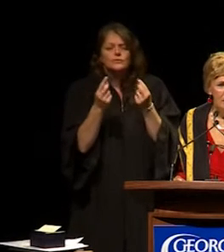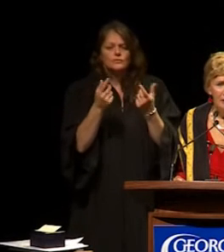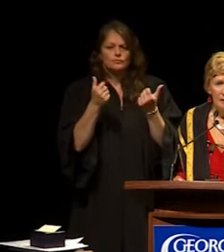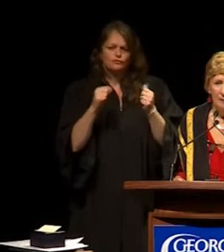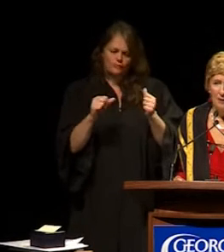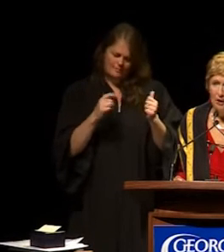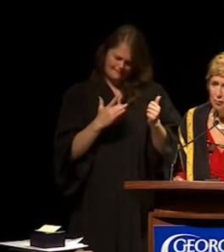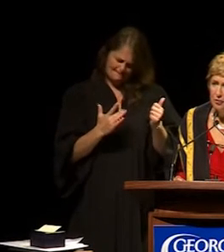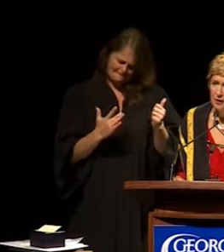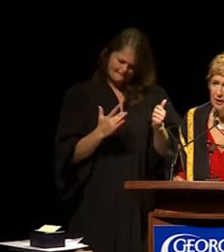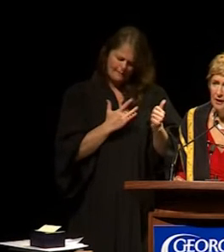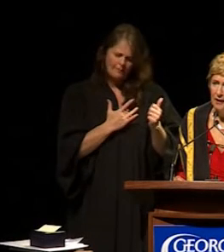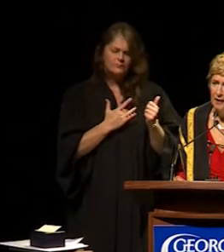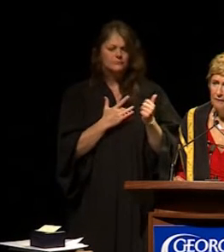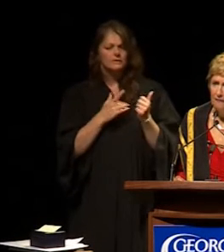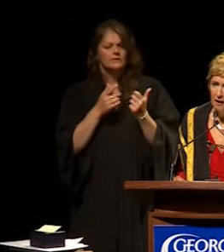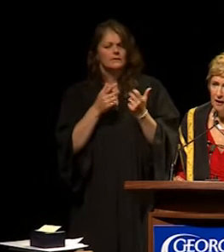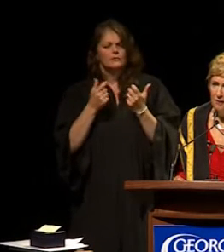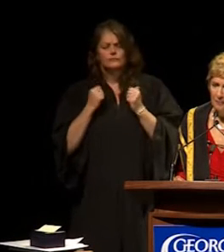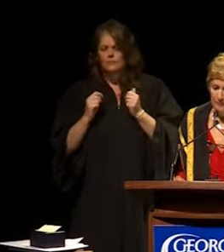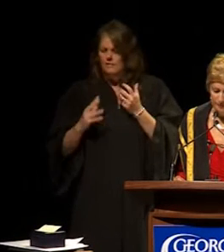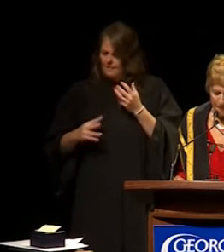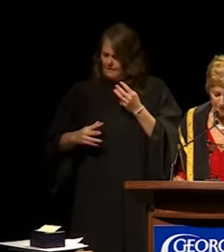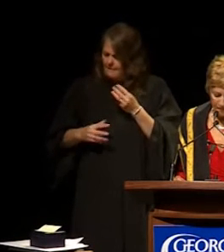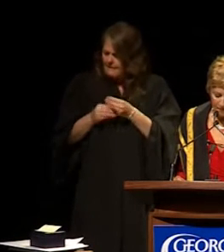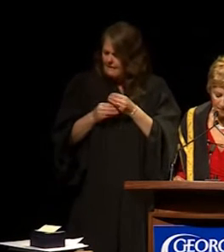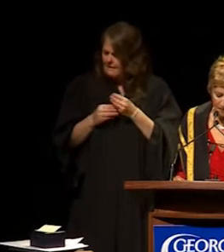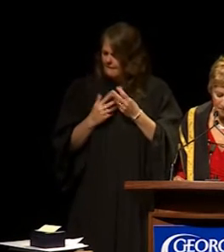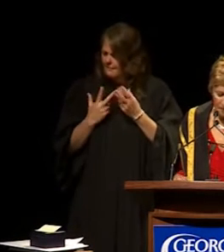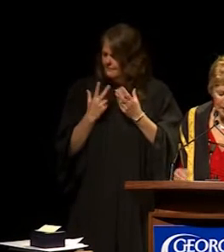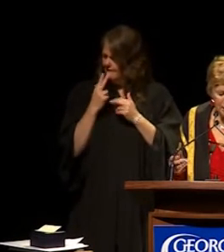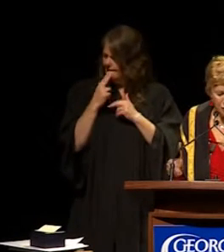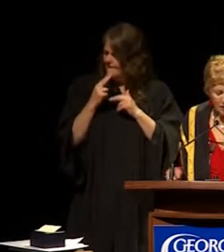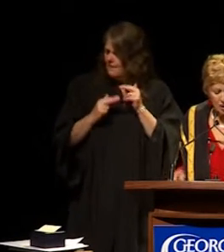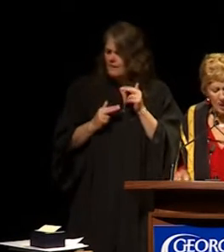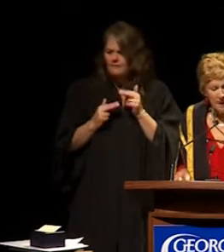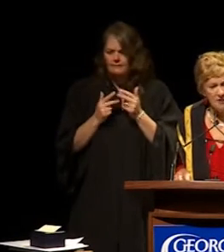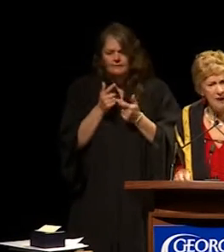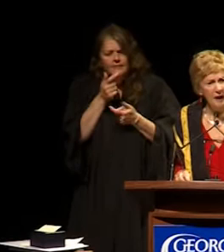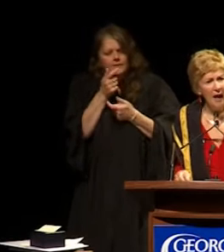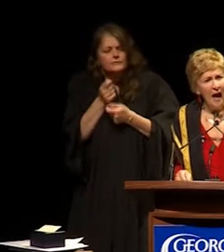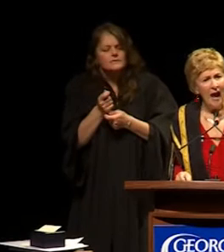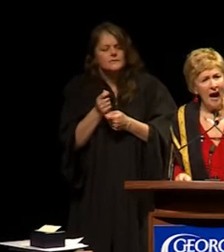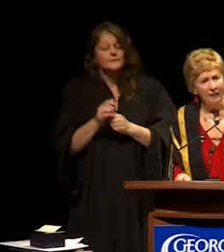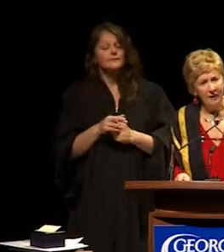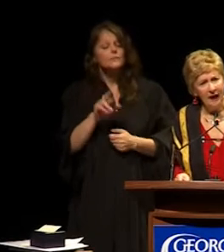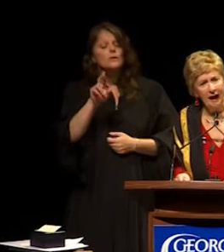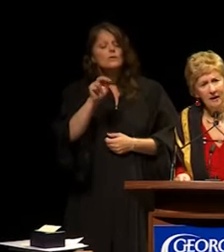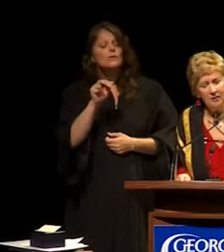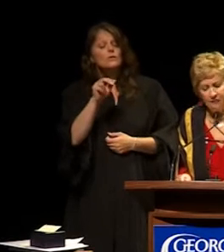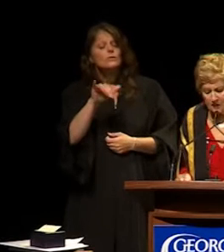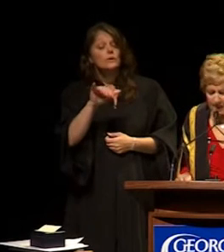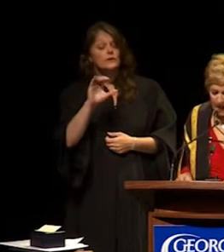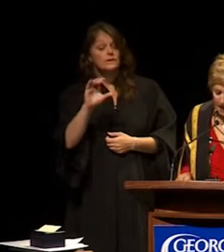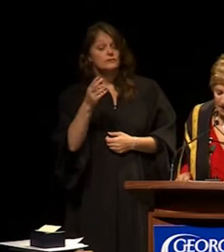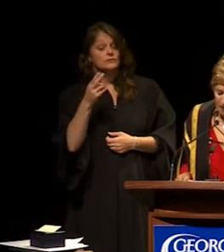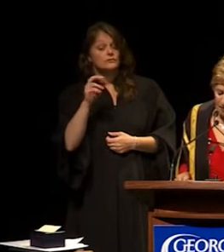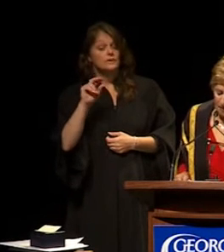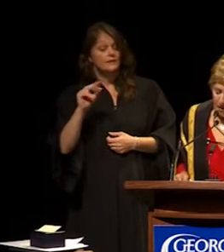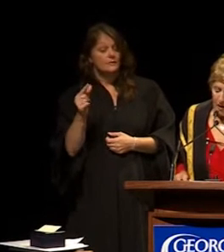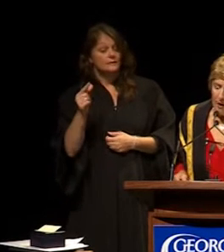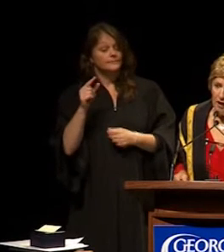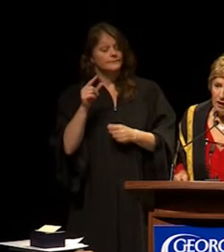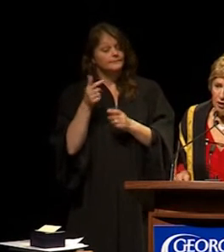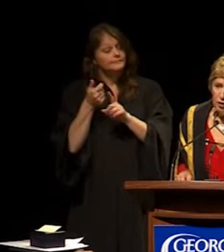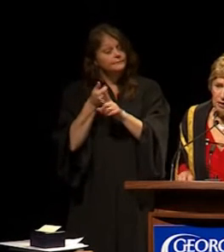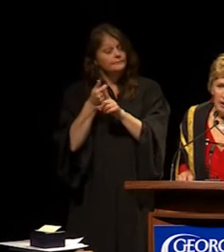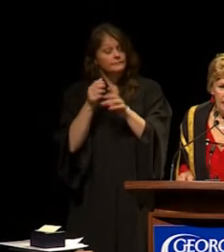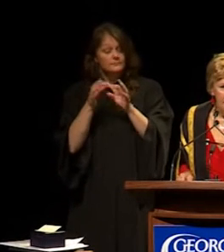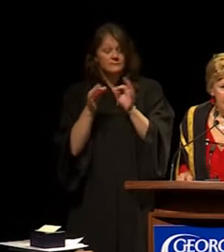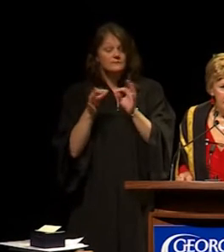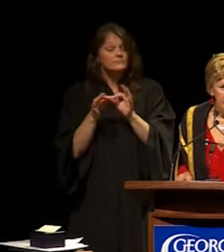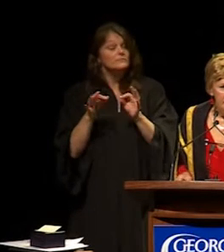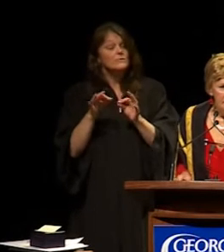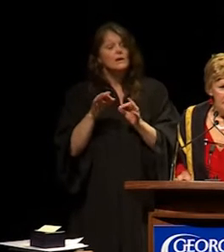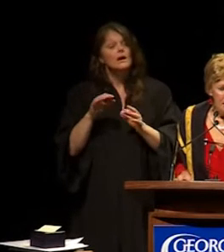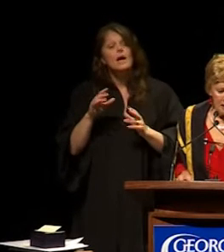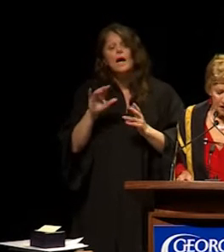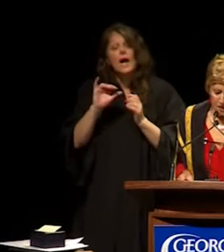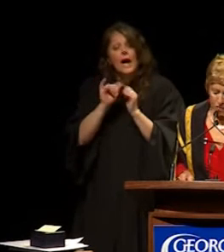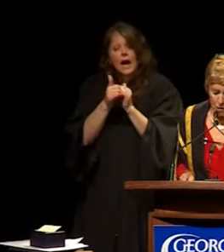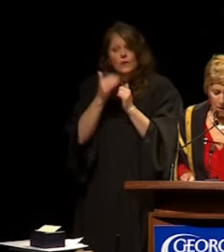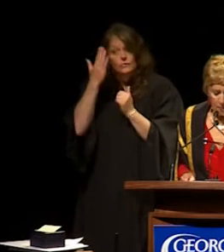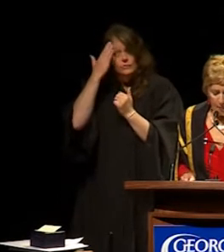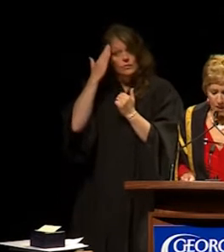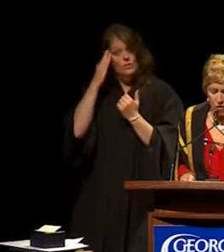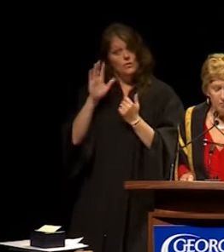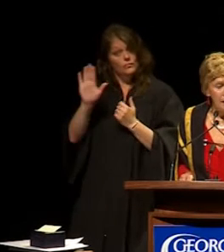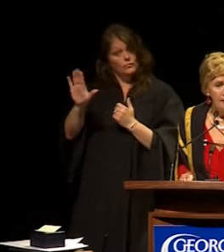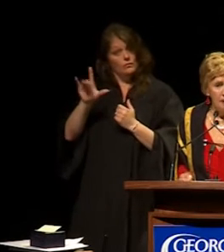seem, interesting and fun. As Ray Chang said, at the end of the day, a good life